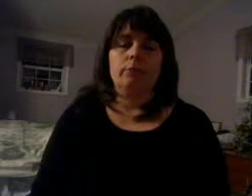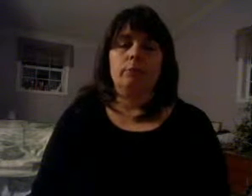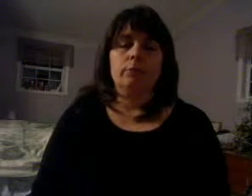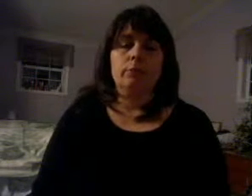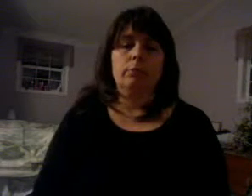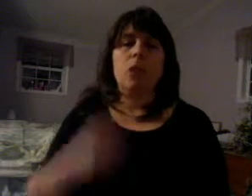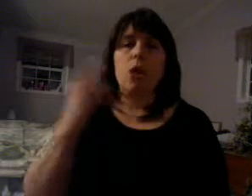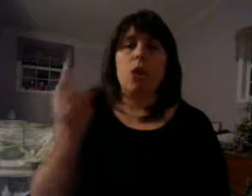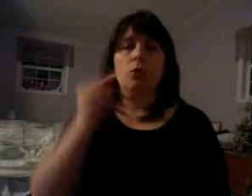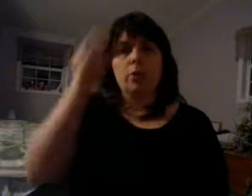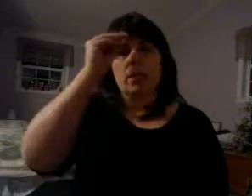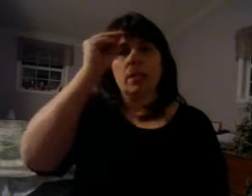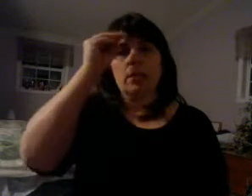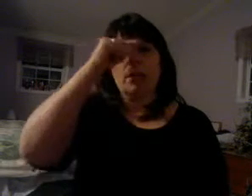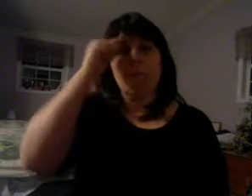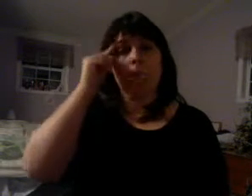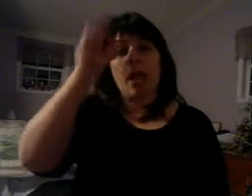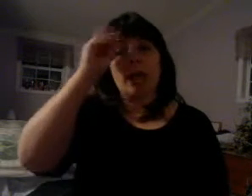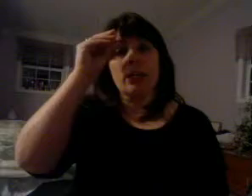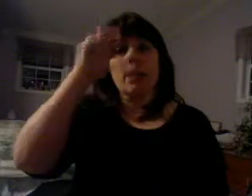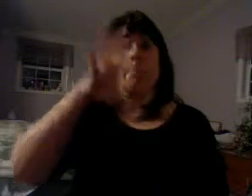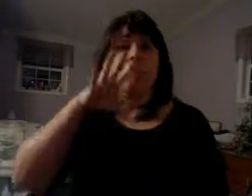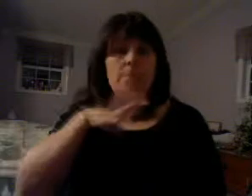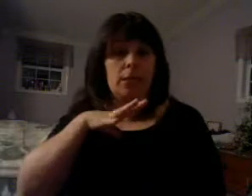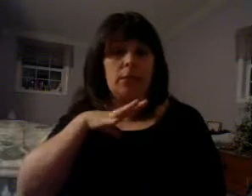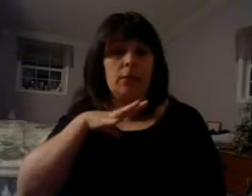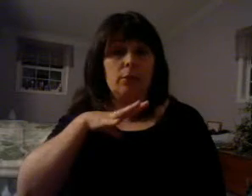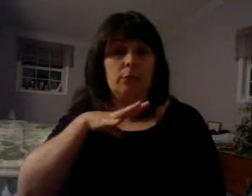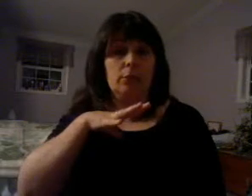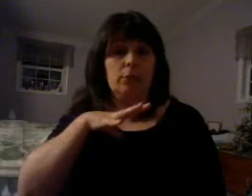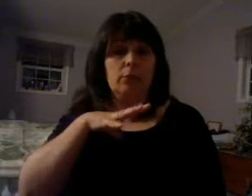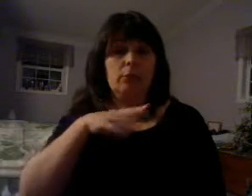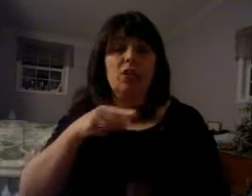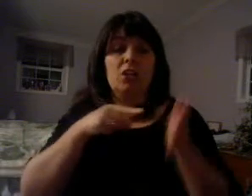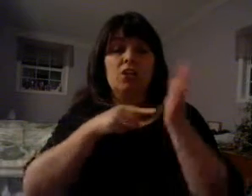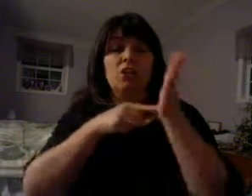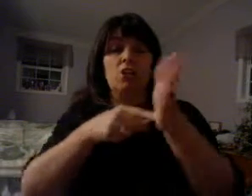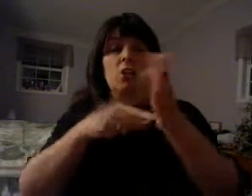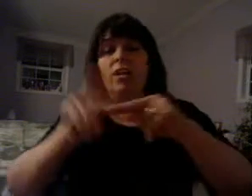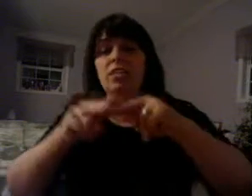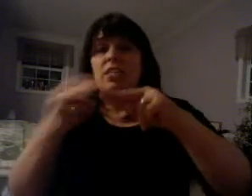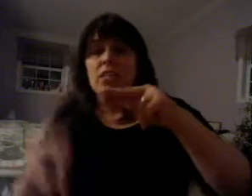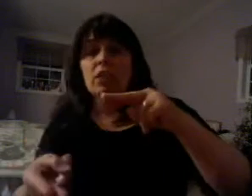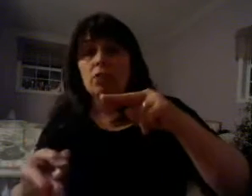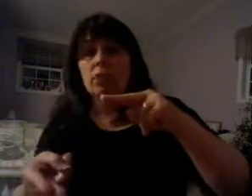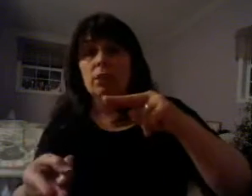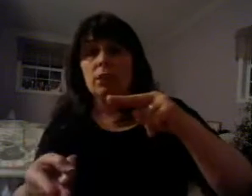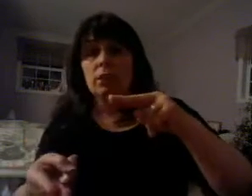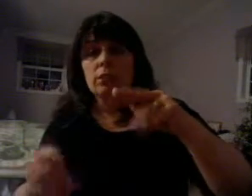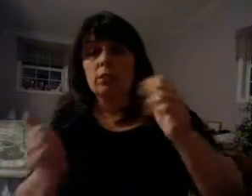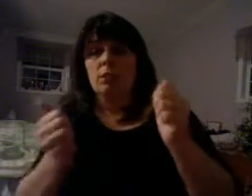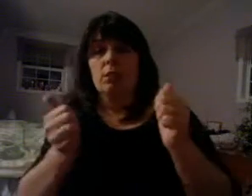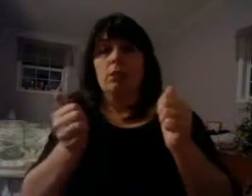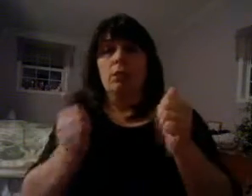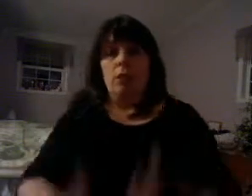Only Black males, as far as I can find in this century, show a decrease in life expectancy, and that